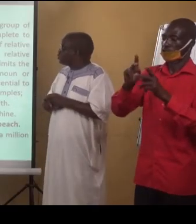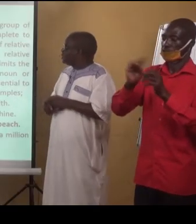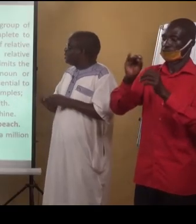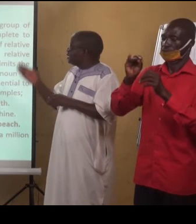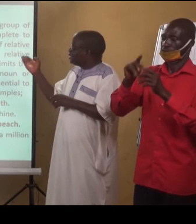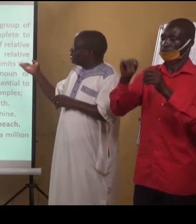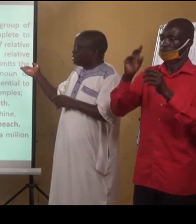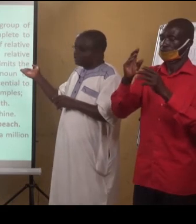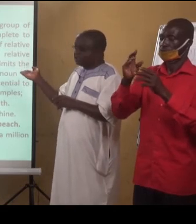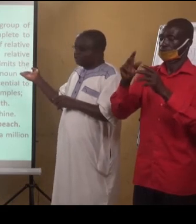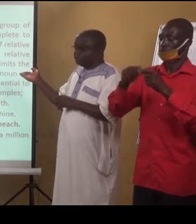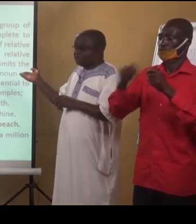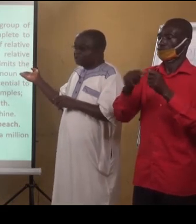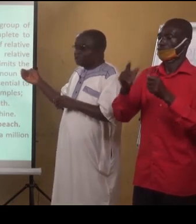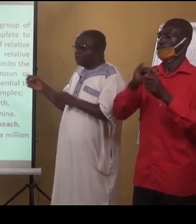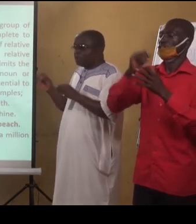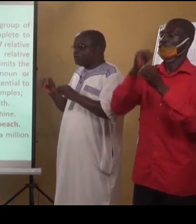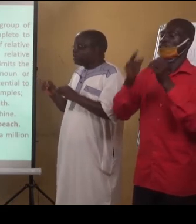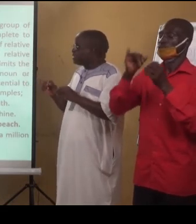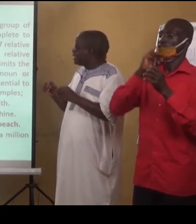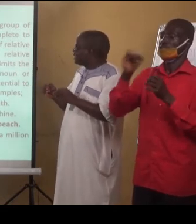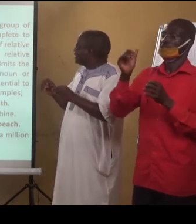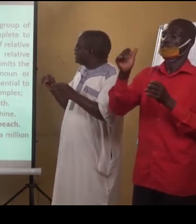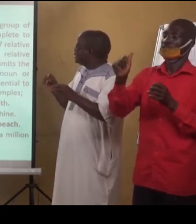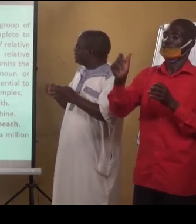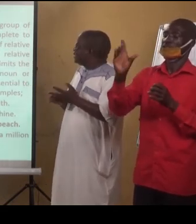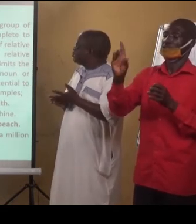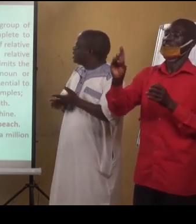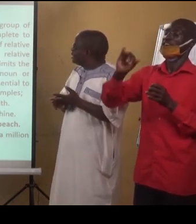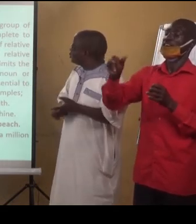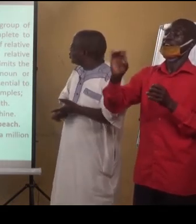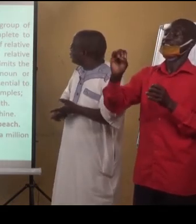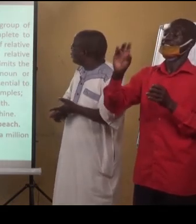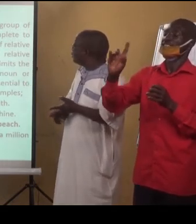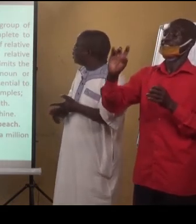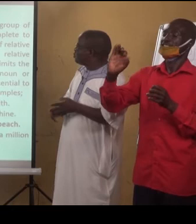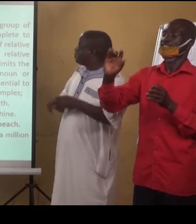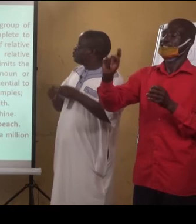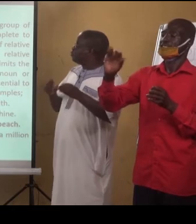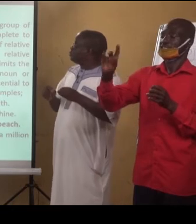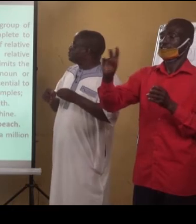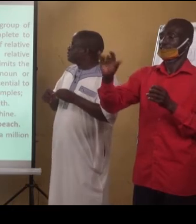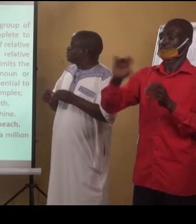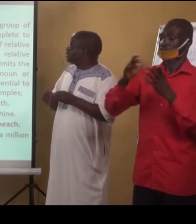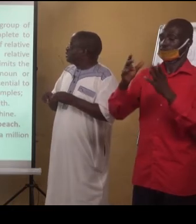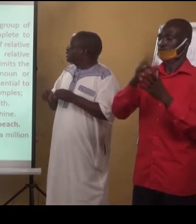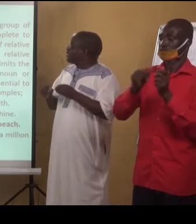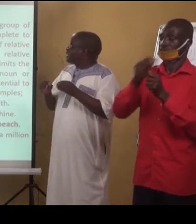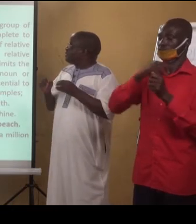are treating today, adjectival clause, where we said it is a dependent clause made up of a group of